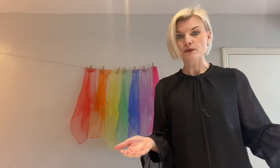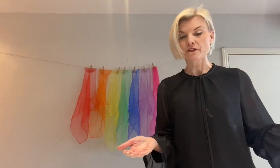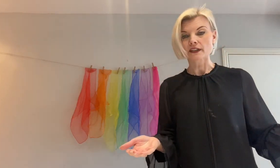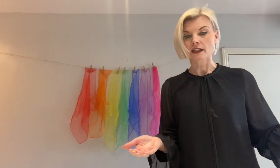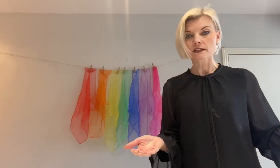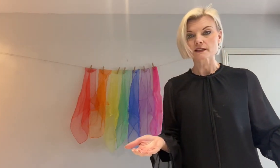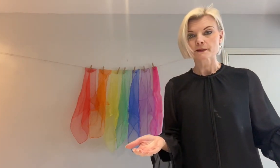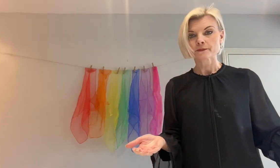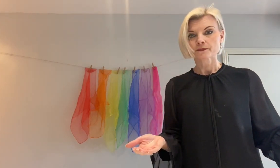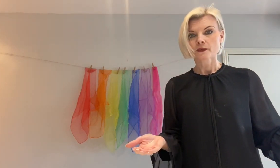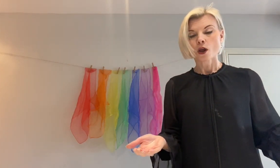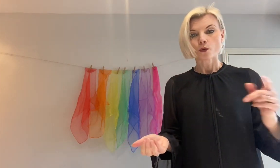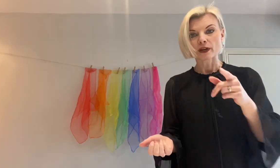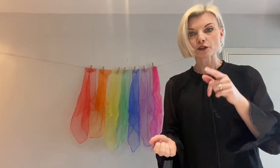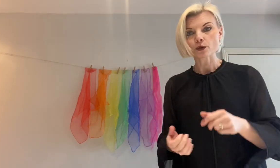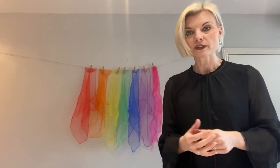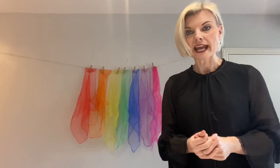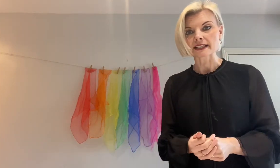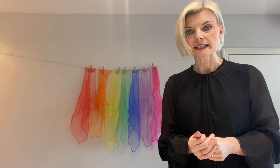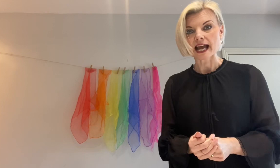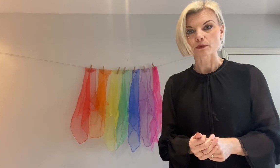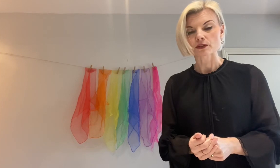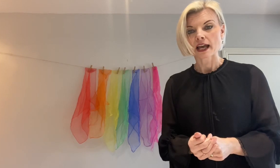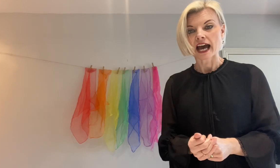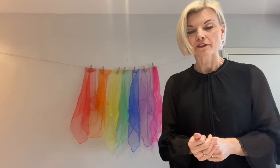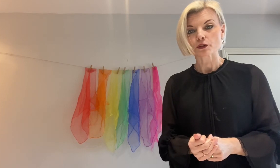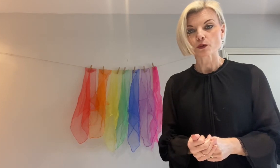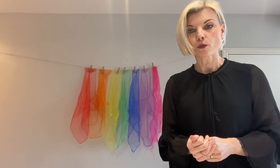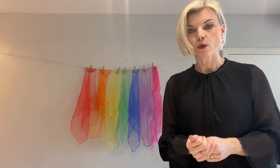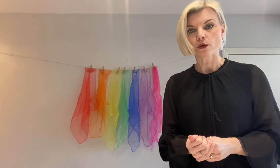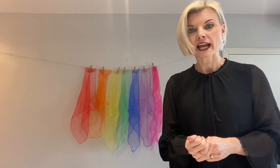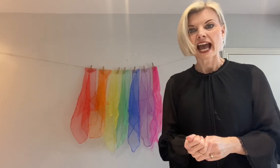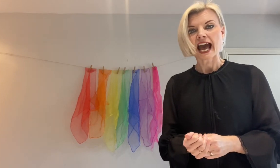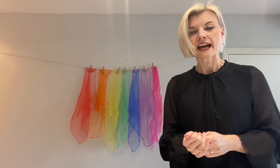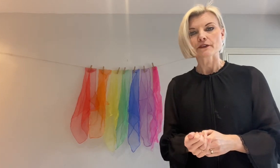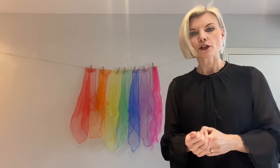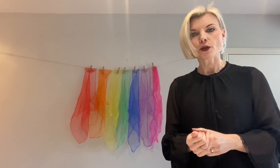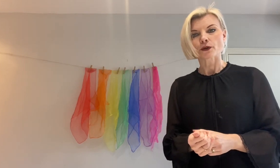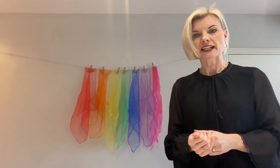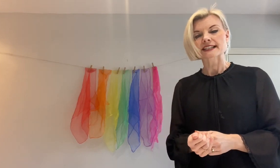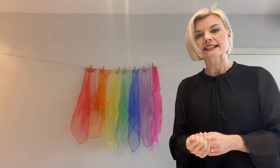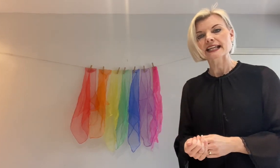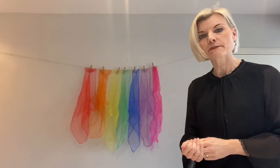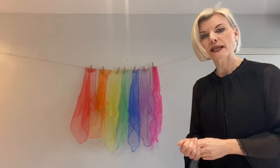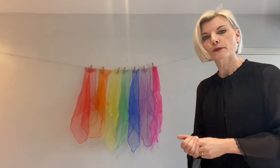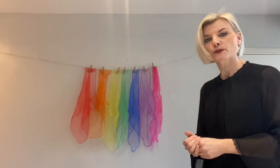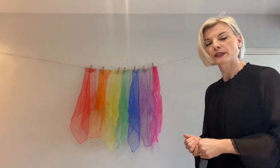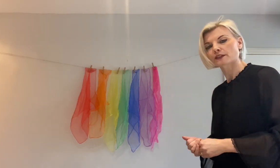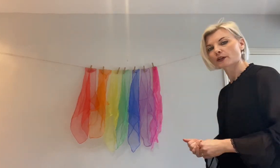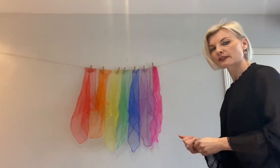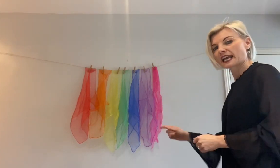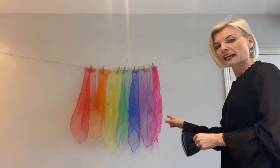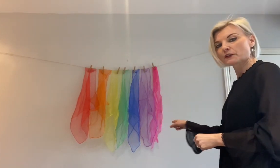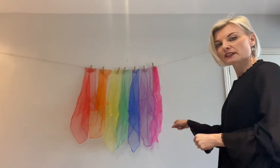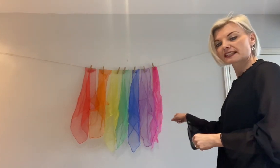different colours. When you're next out having your walk, have a look and see in people's windows if you can see